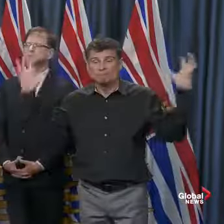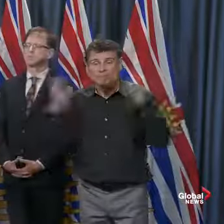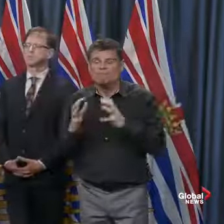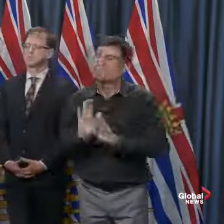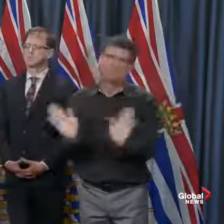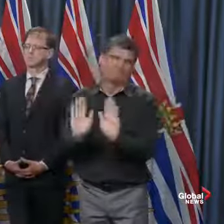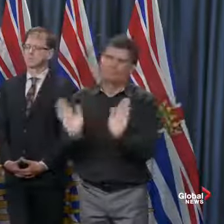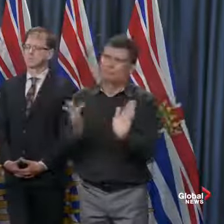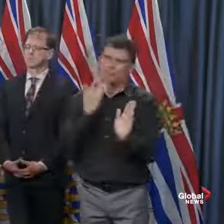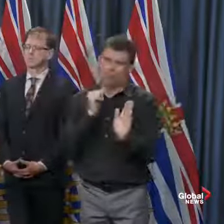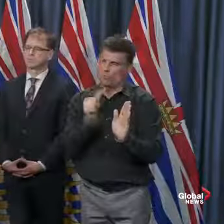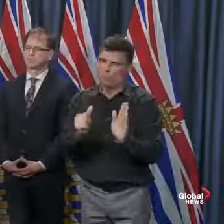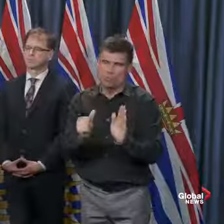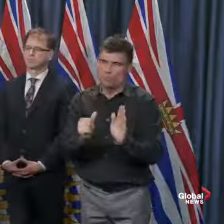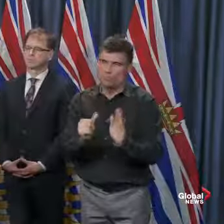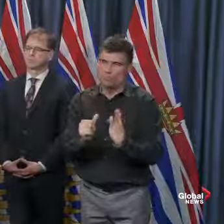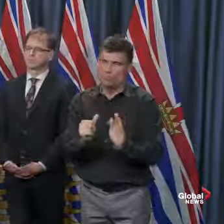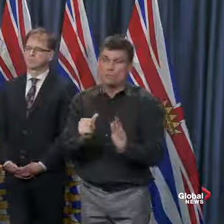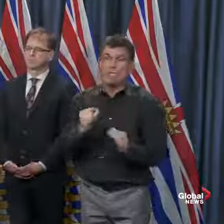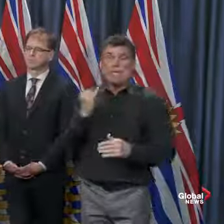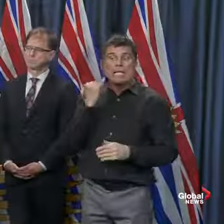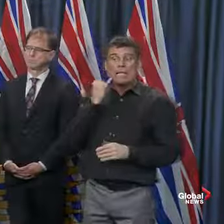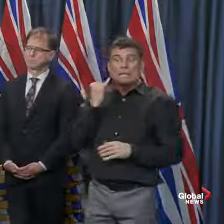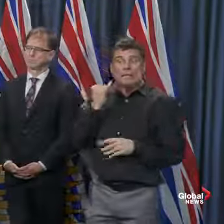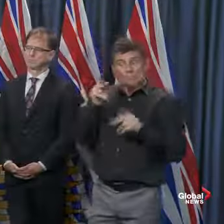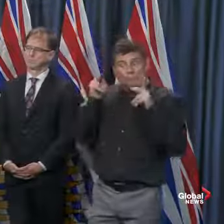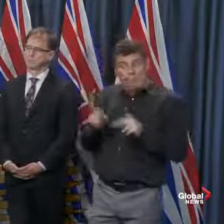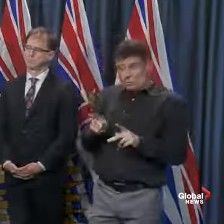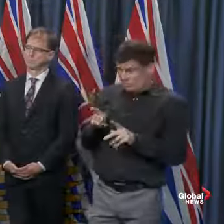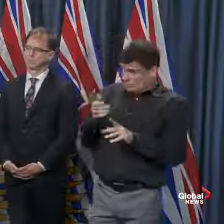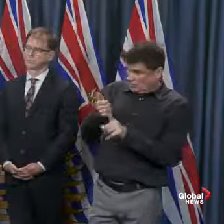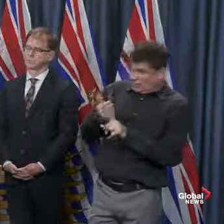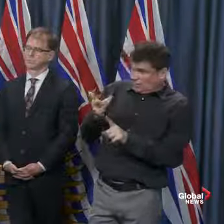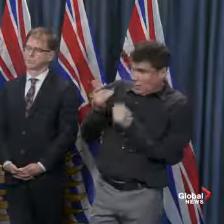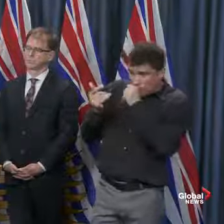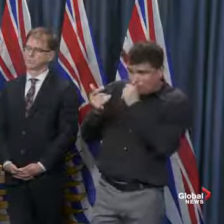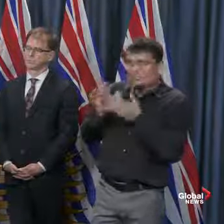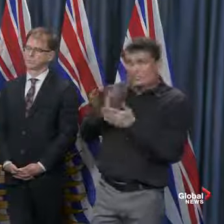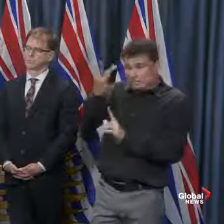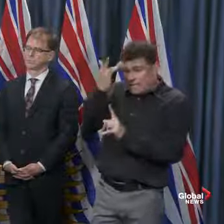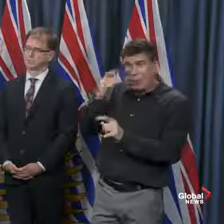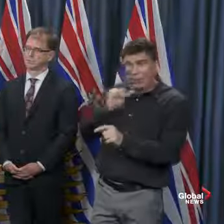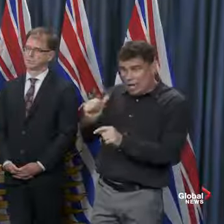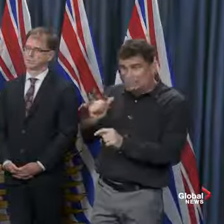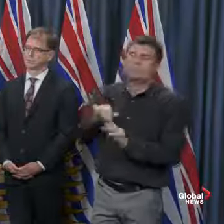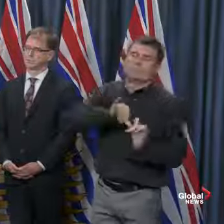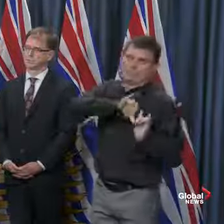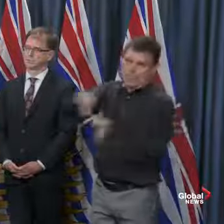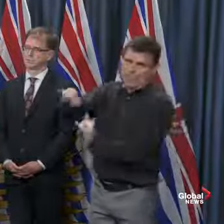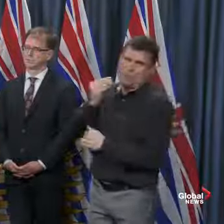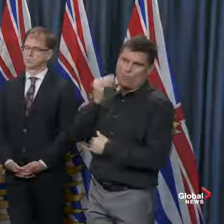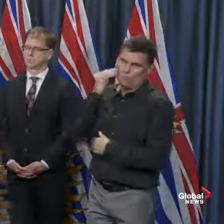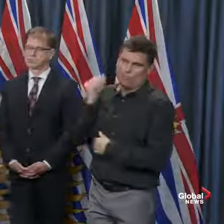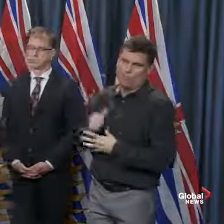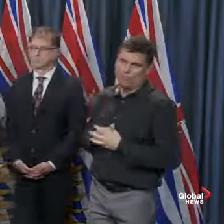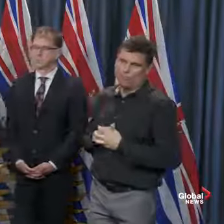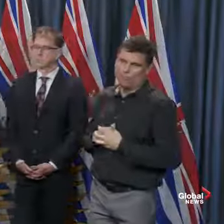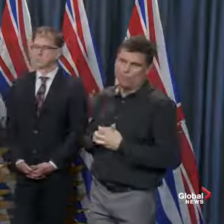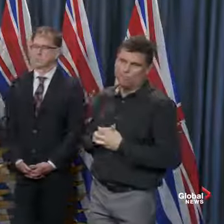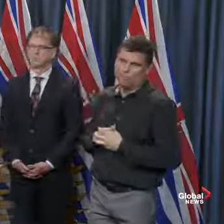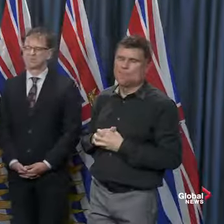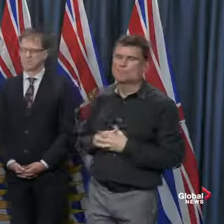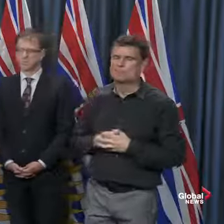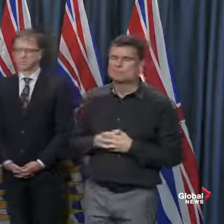severe illness from this disease, and we know that that's our seniors and elders in our communities. All right, last question.